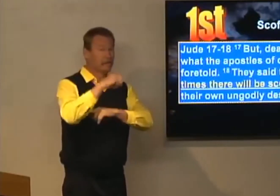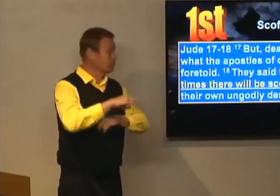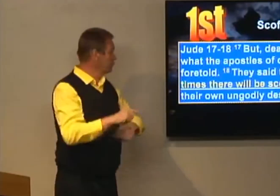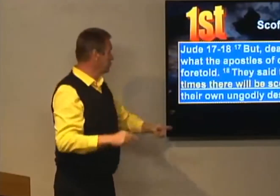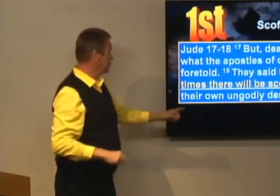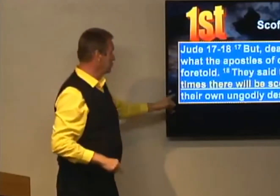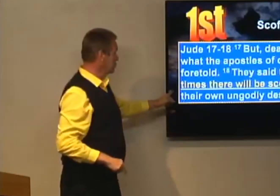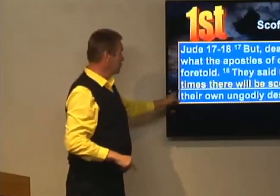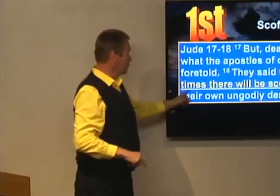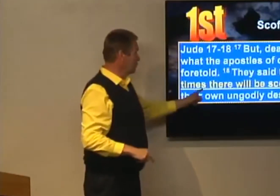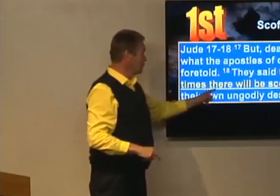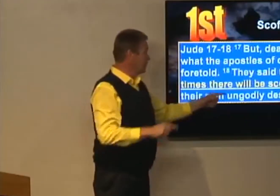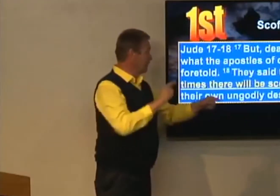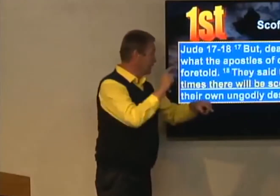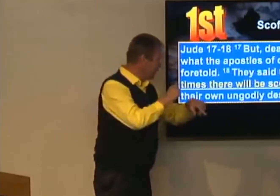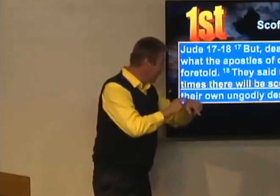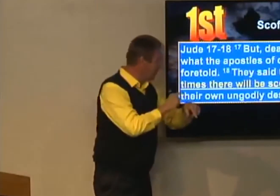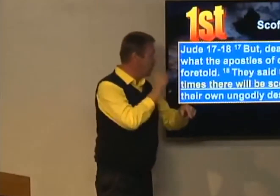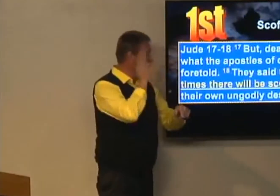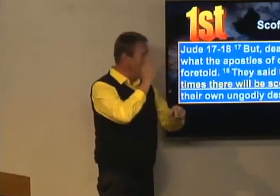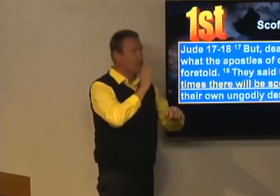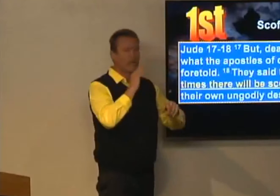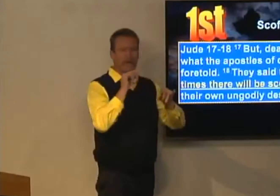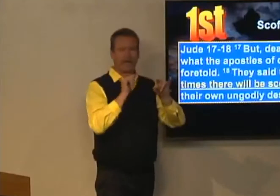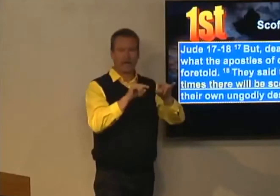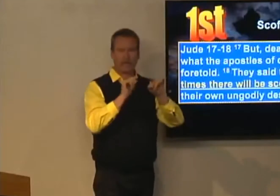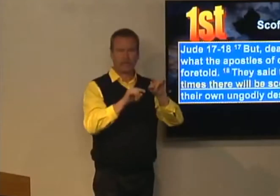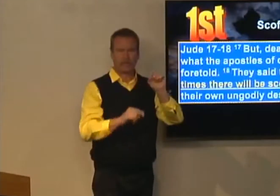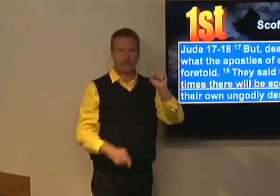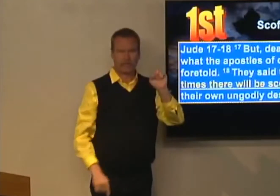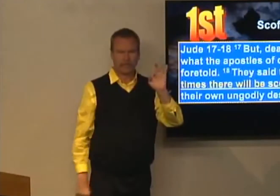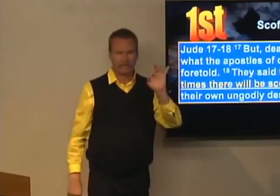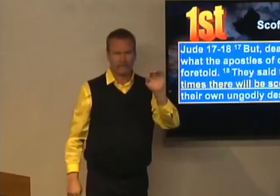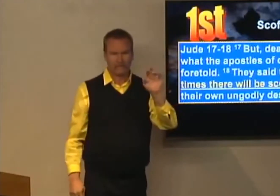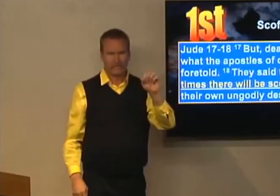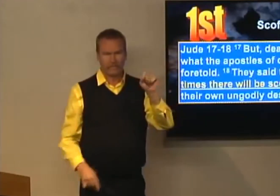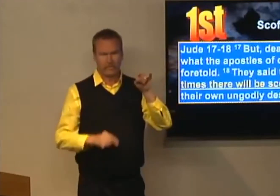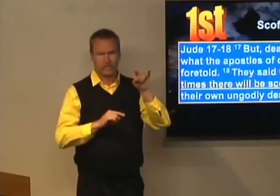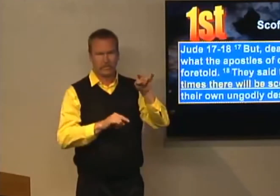you, in the last times, there will be scoffers.